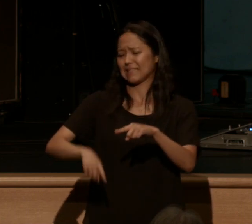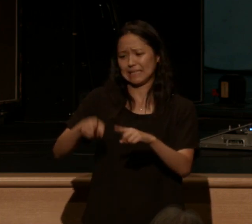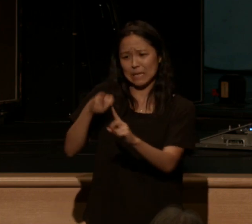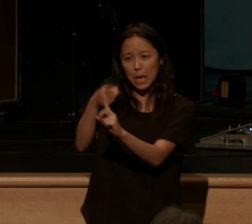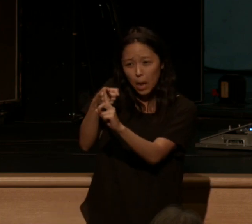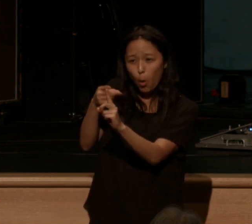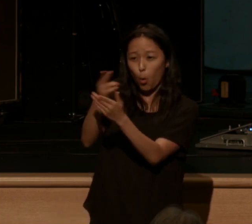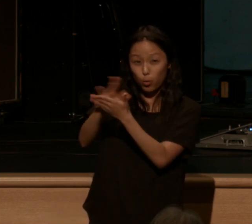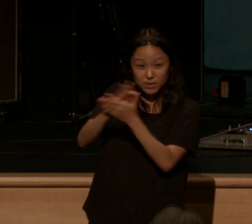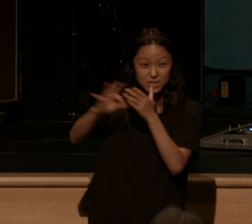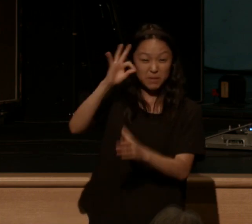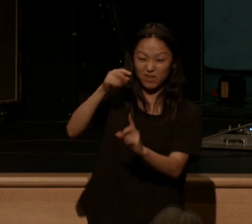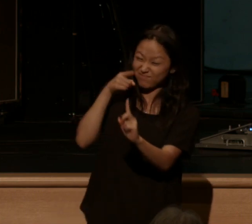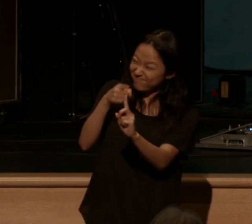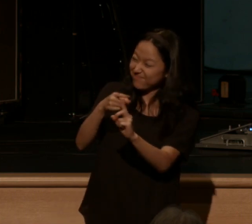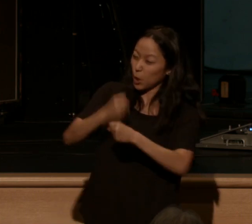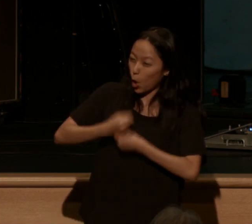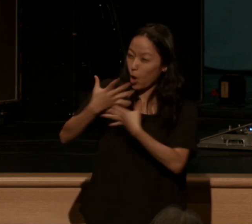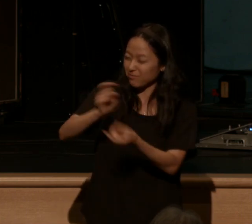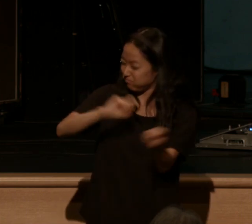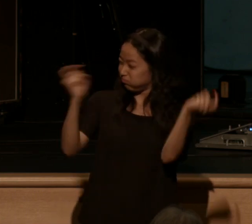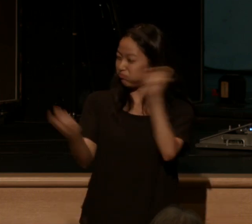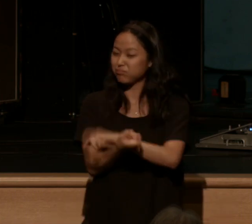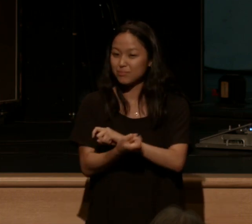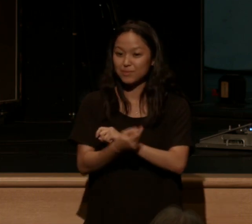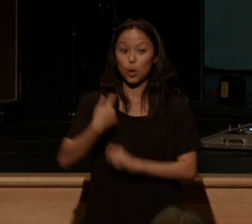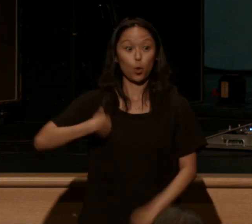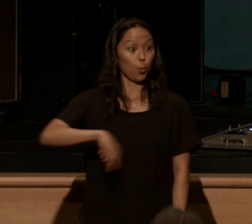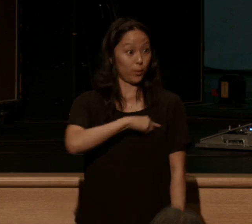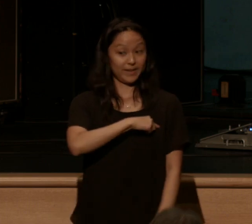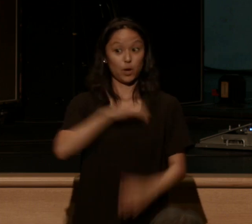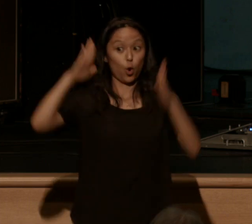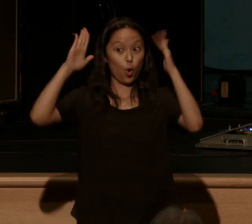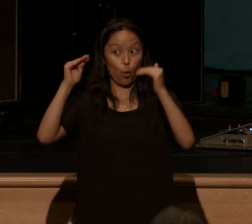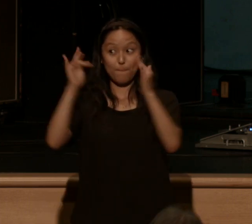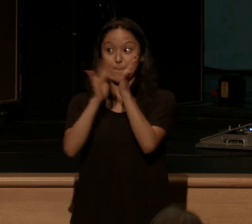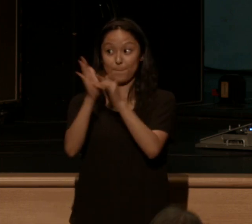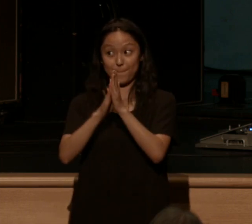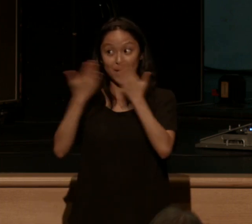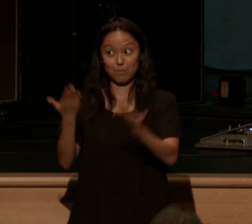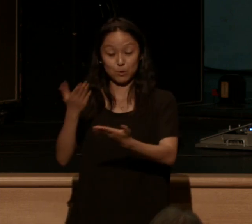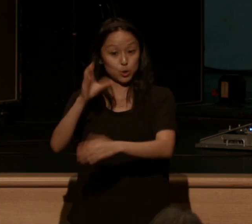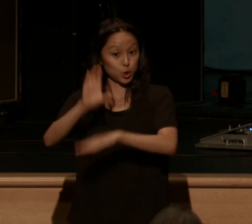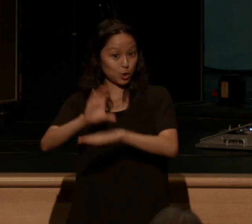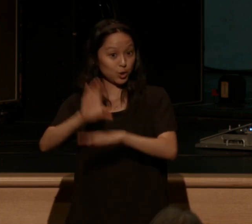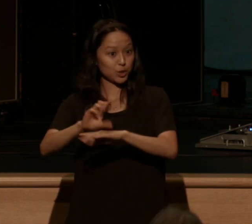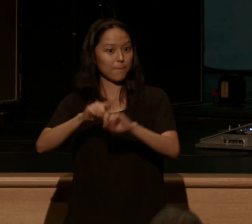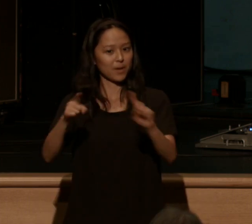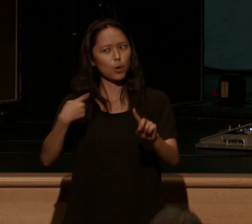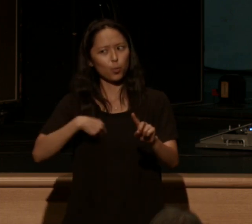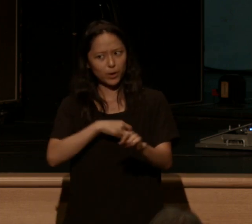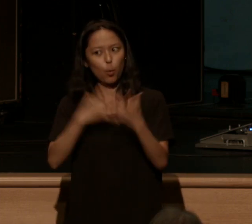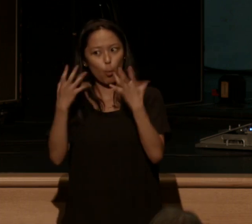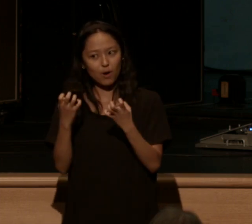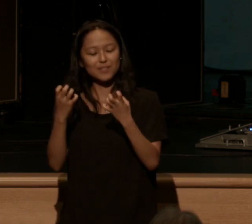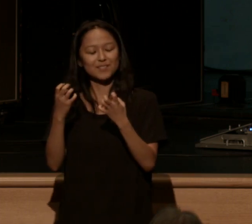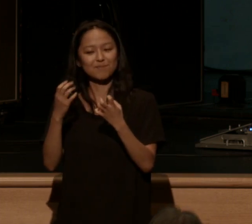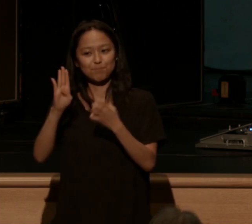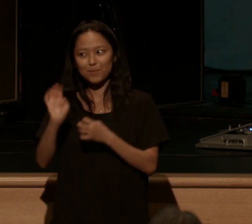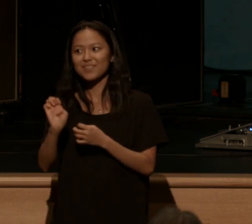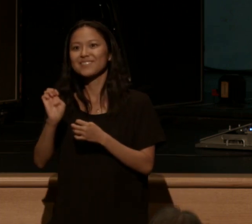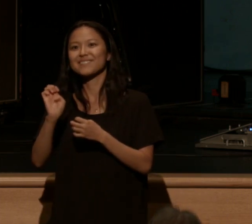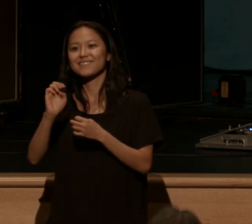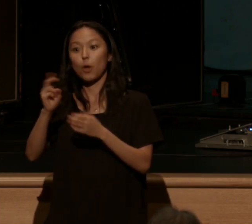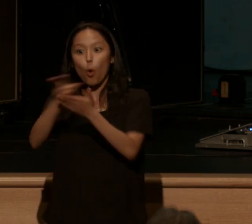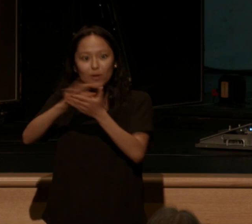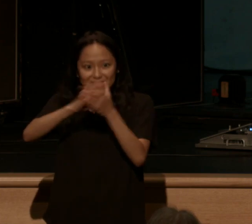the difference maker. So we are Hope Bible Church, but we want to be Holy Spirit Bible